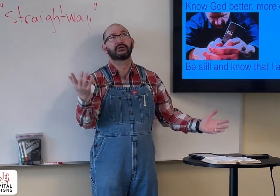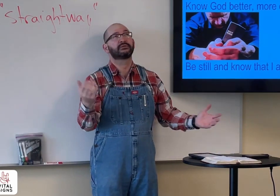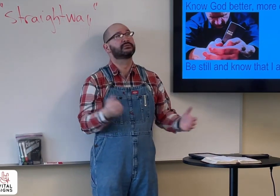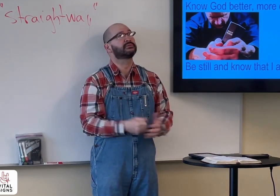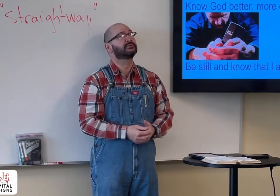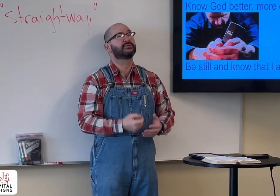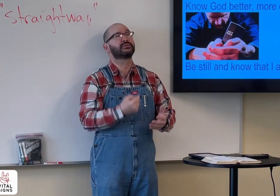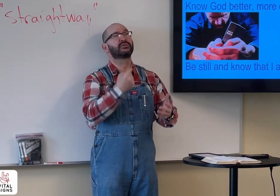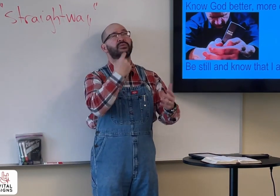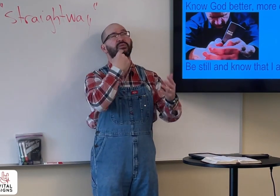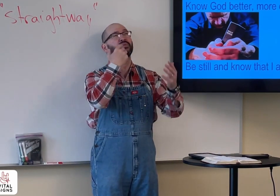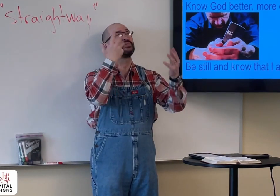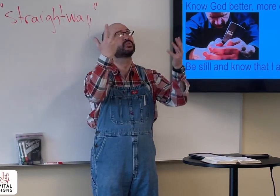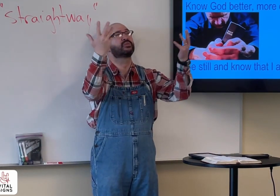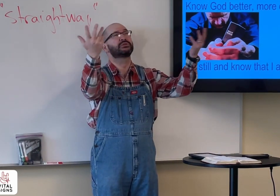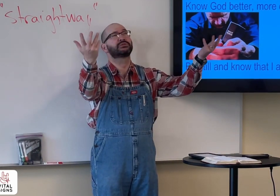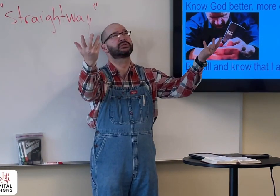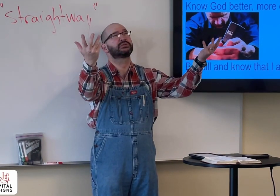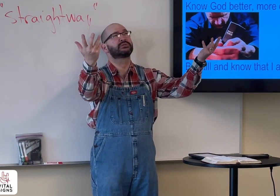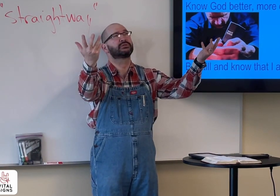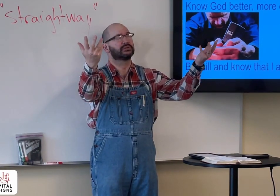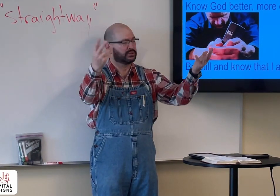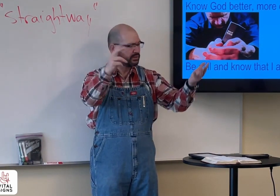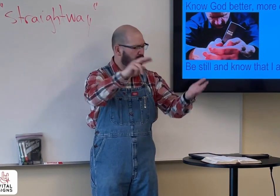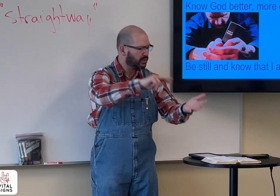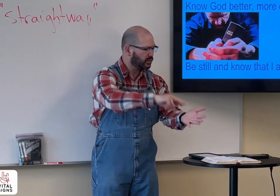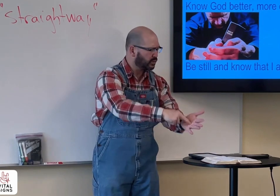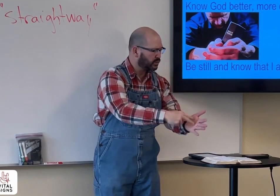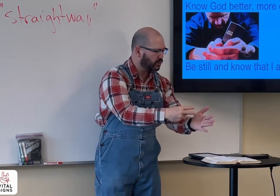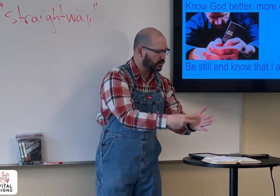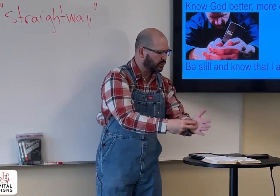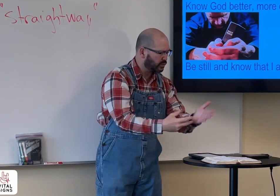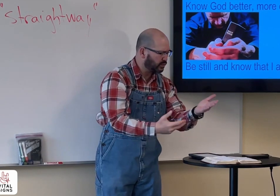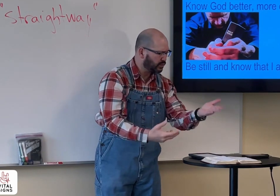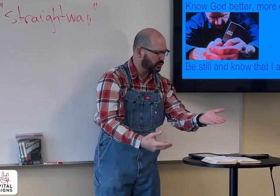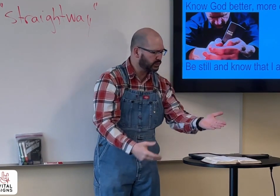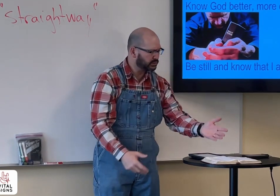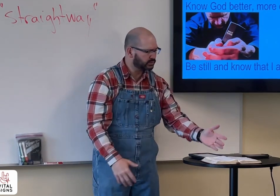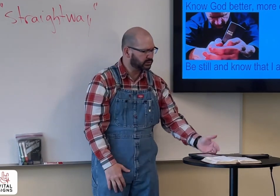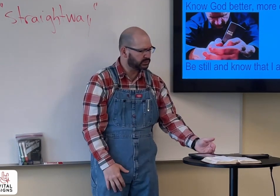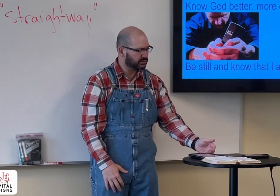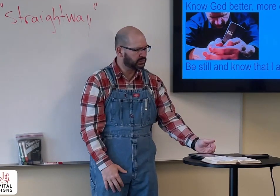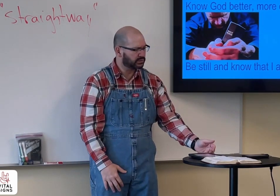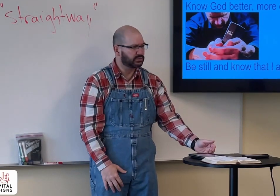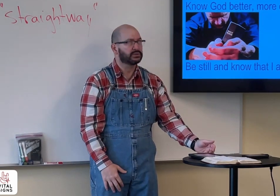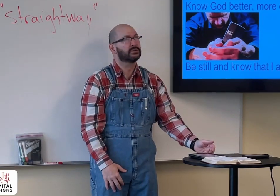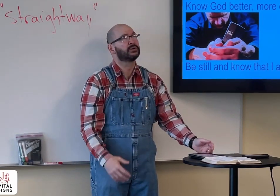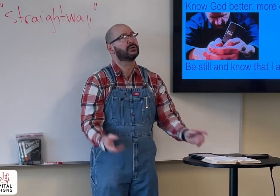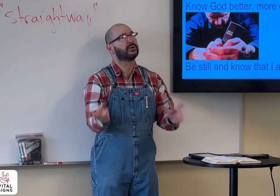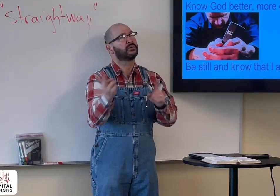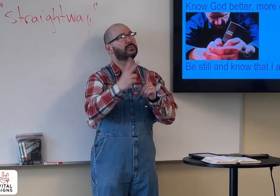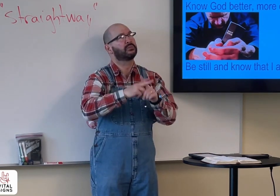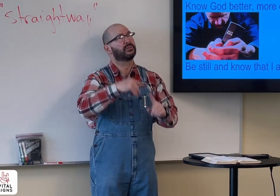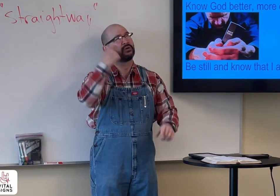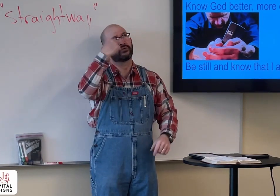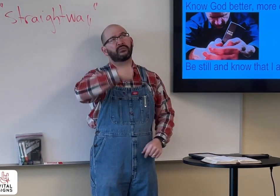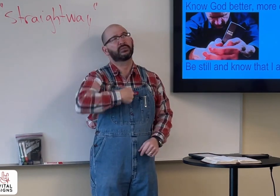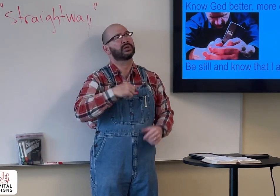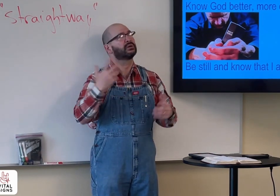read. Think about what God's like and what was just revealed to you from God's word. How do